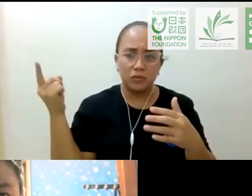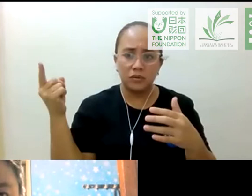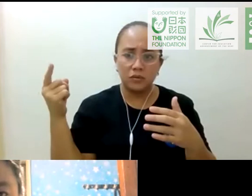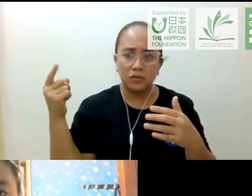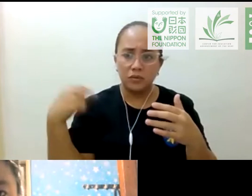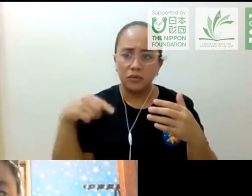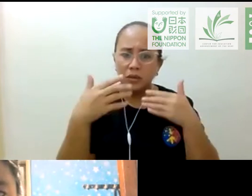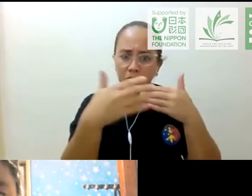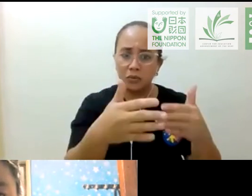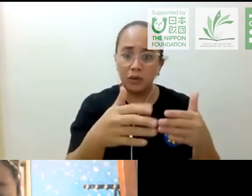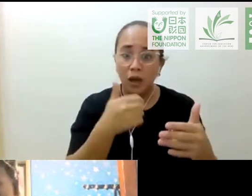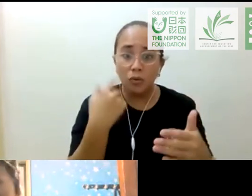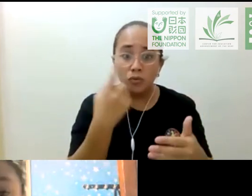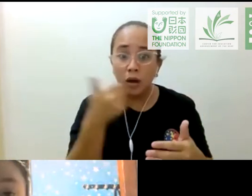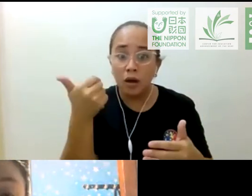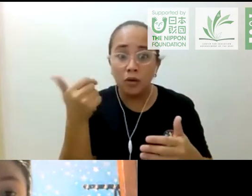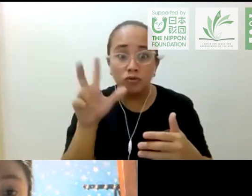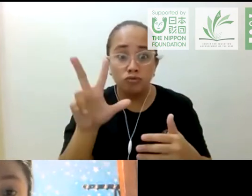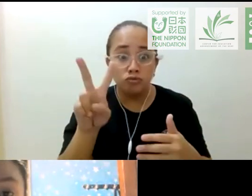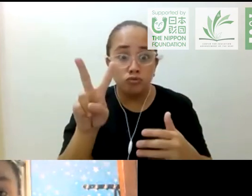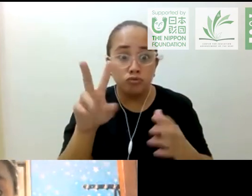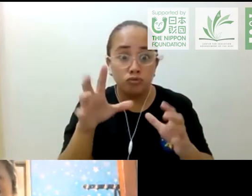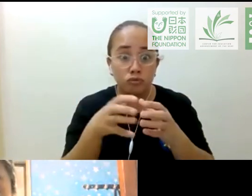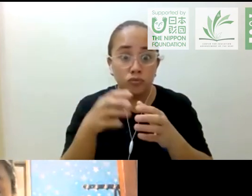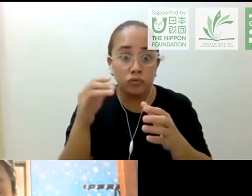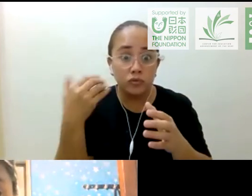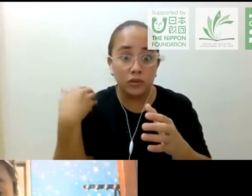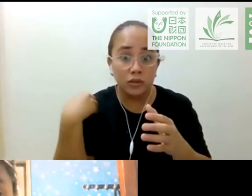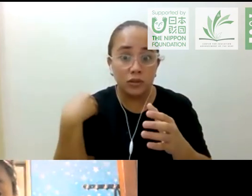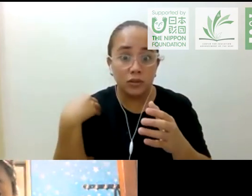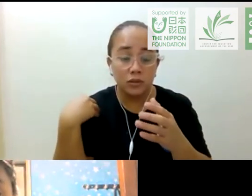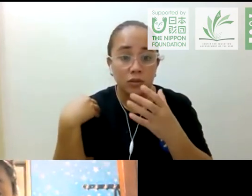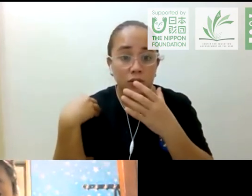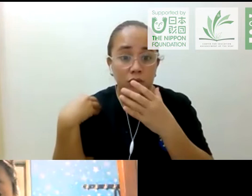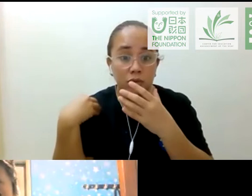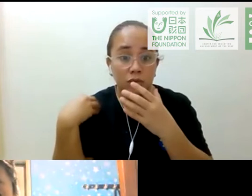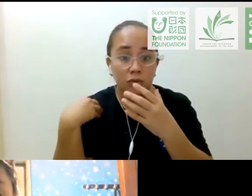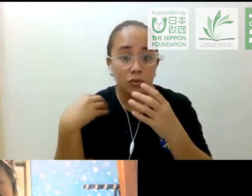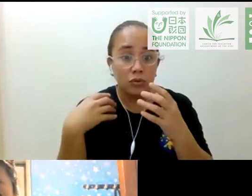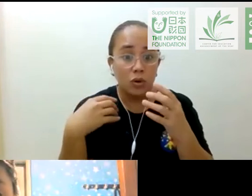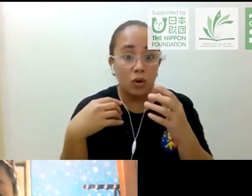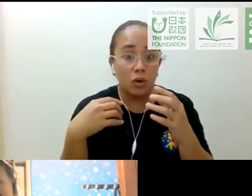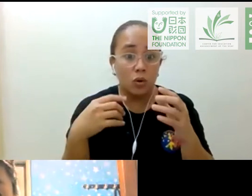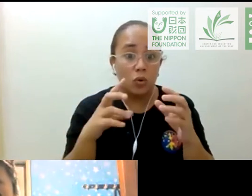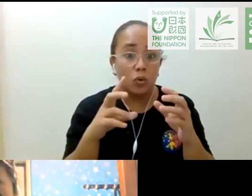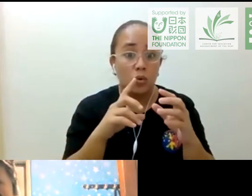with the two groups who are there. So which group would like to go first?